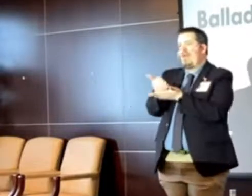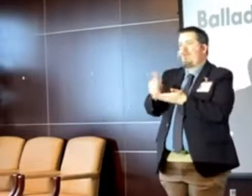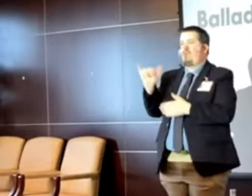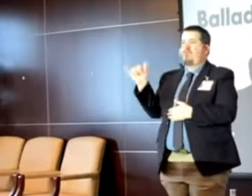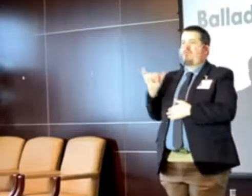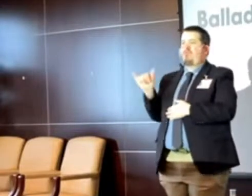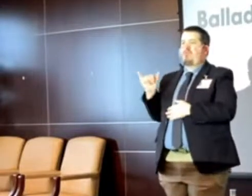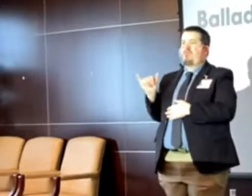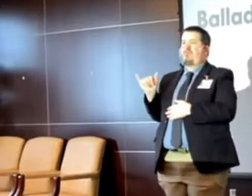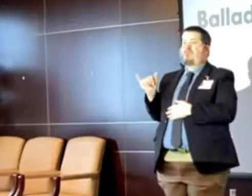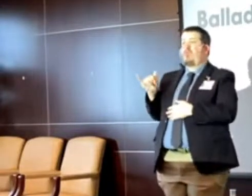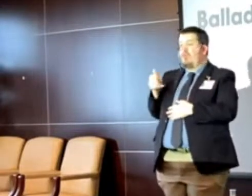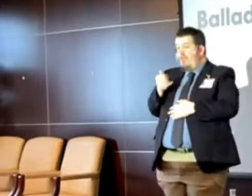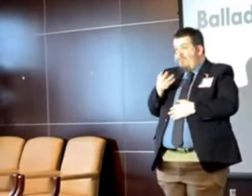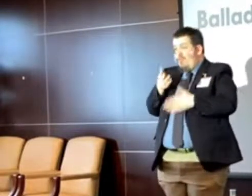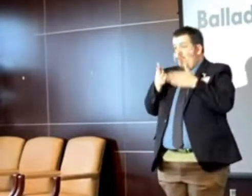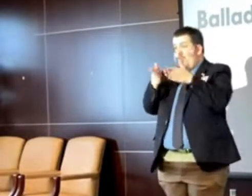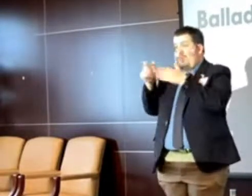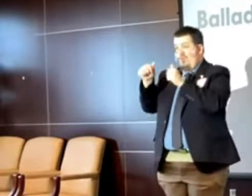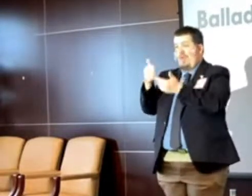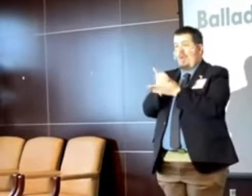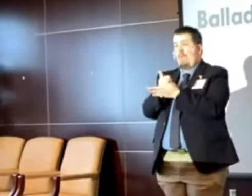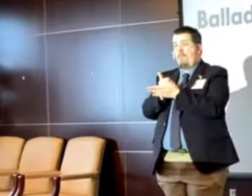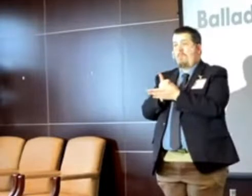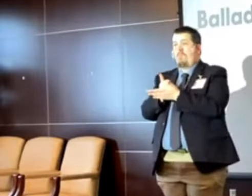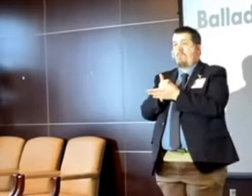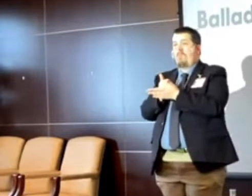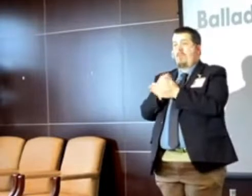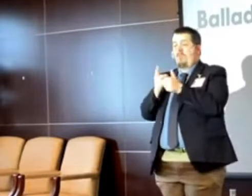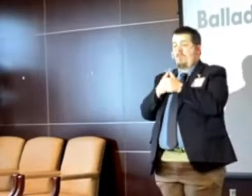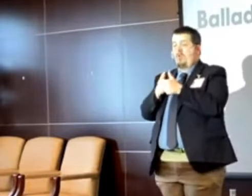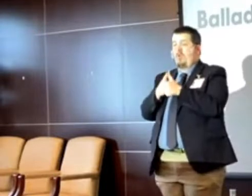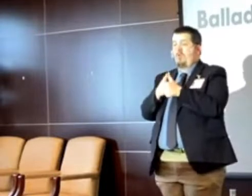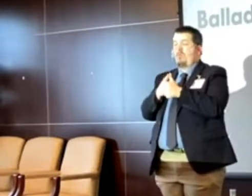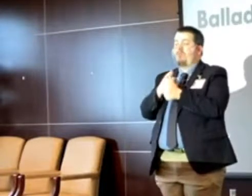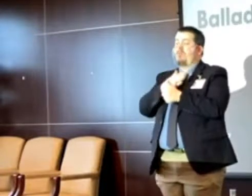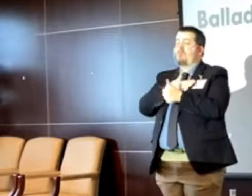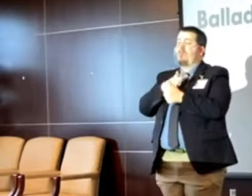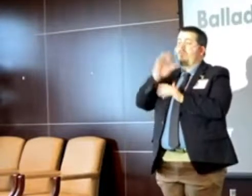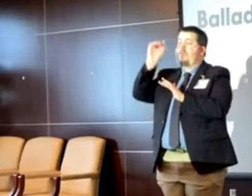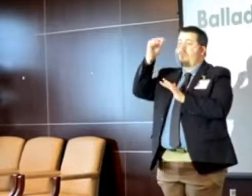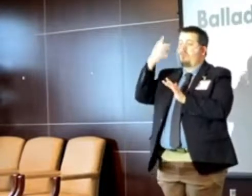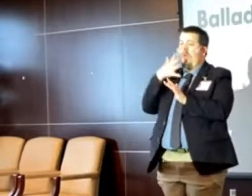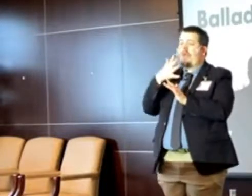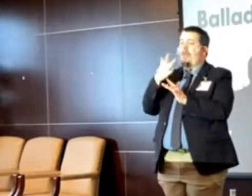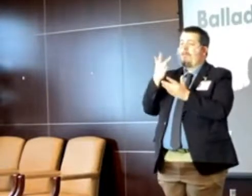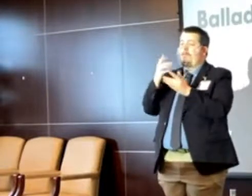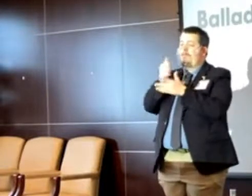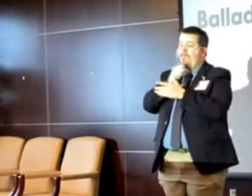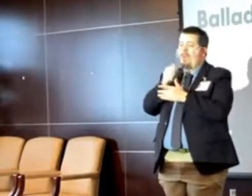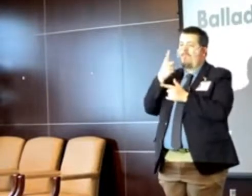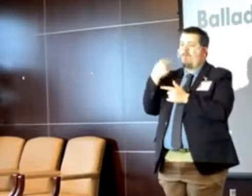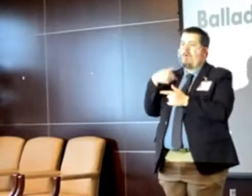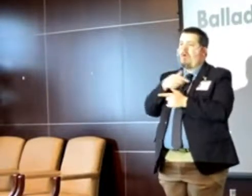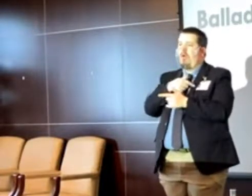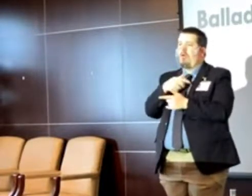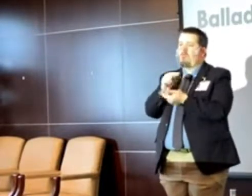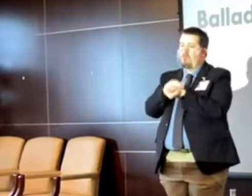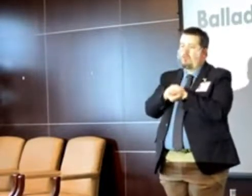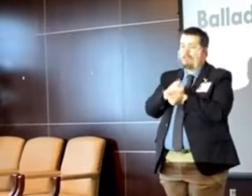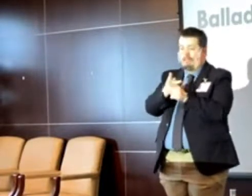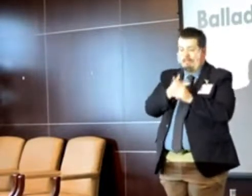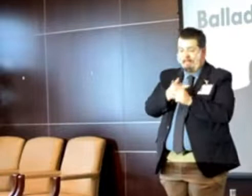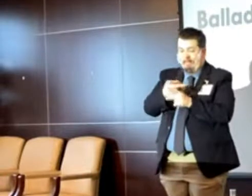well. And there are a number of ways that you can help. First, we ask for your grace and patience for our front line as they care for